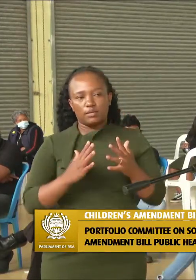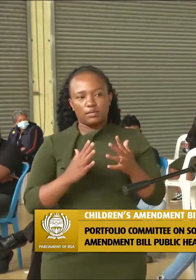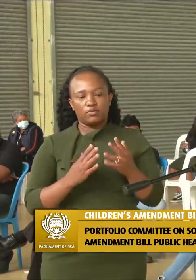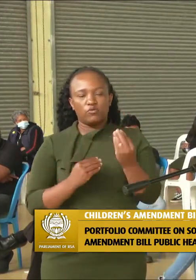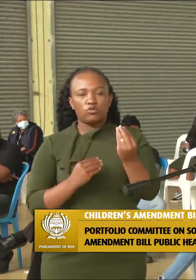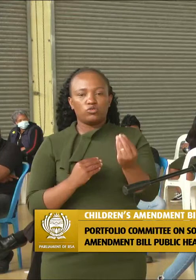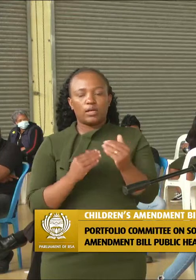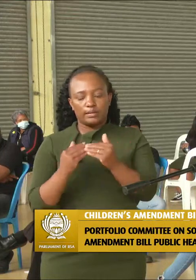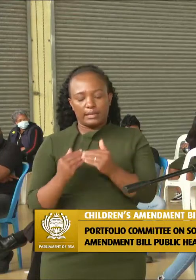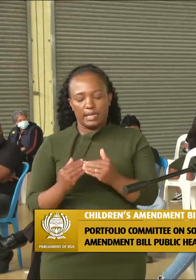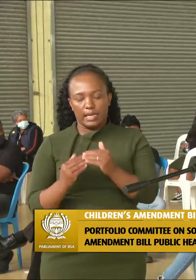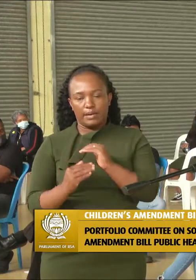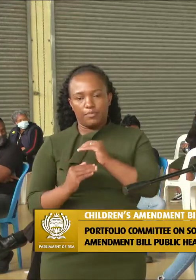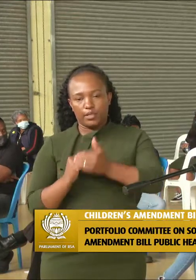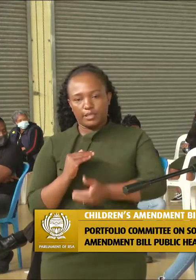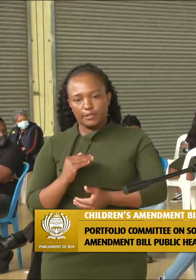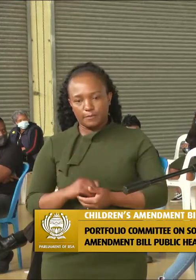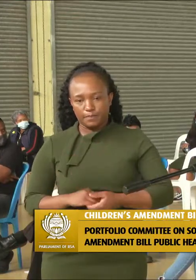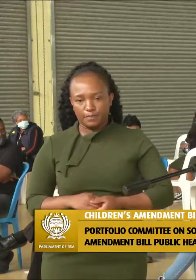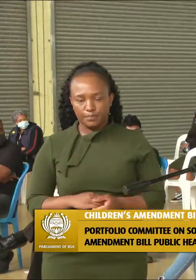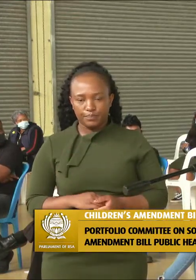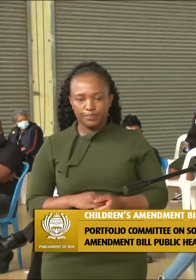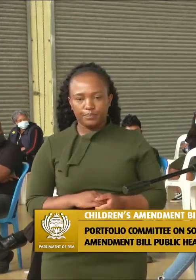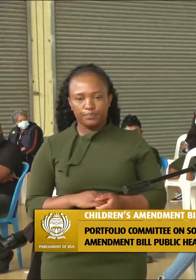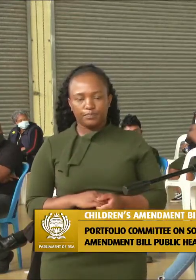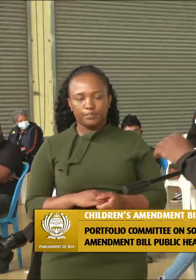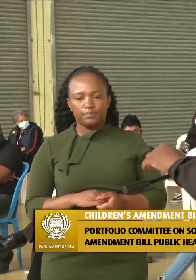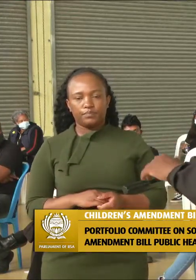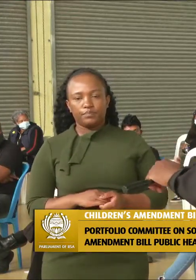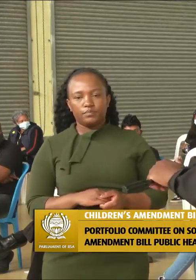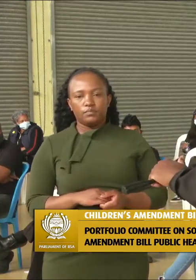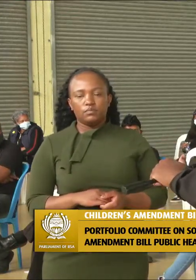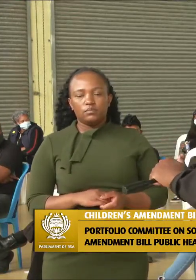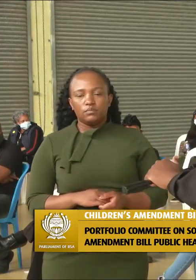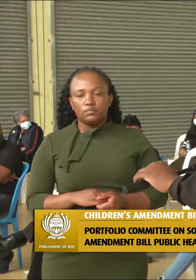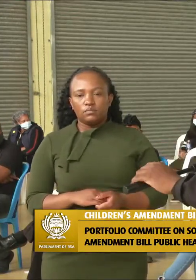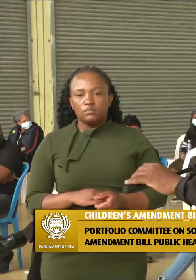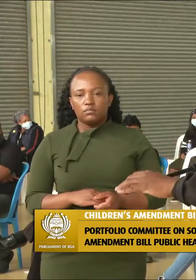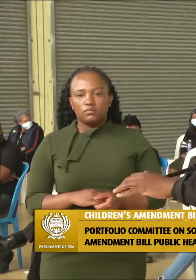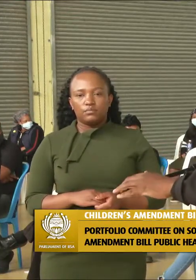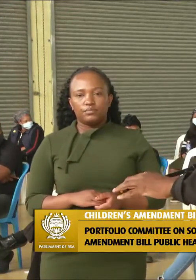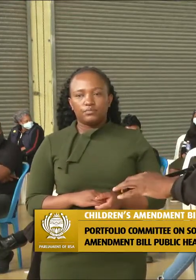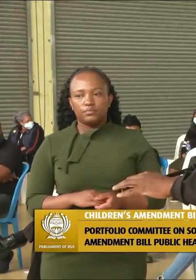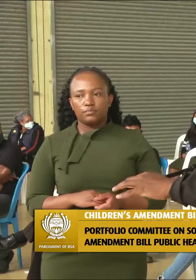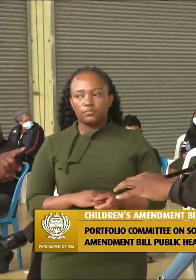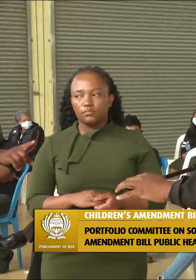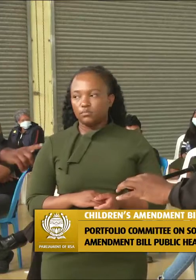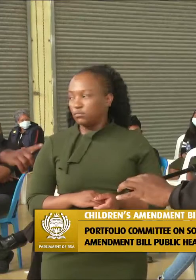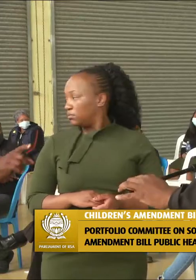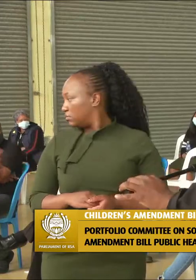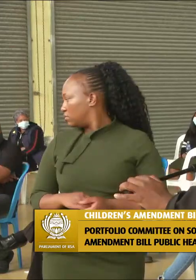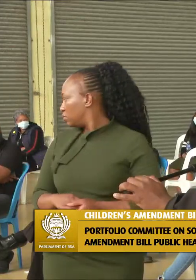Ngingumxhumanisi wesifunda lapha kwa Child Care and Protection enyakatho yeTheku.